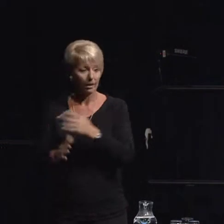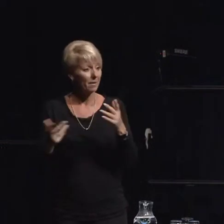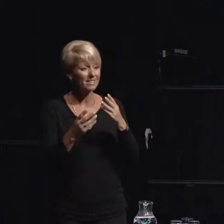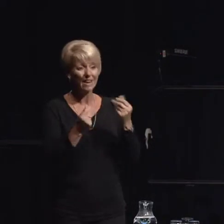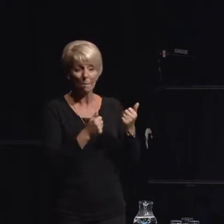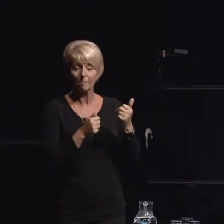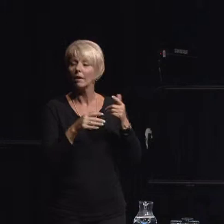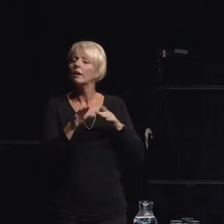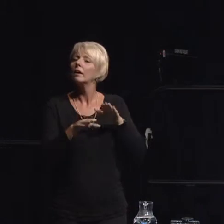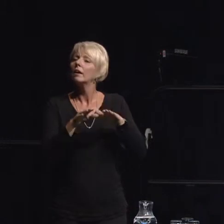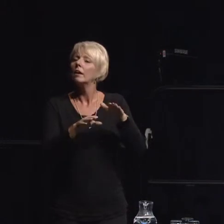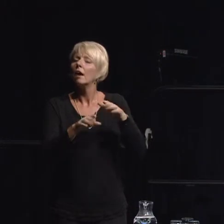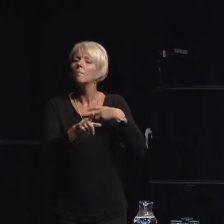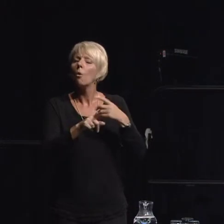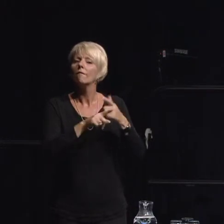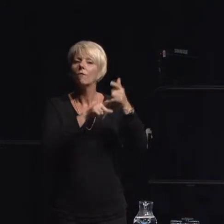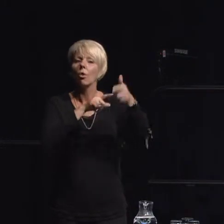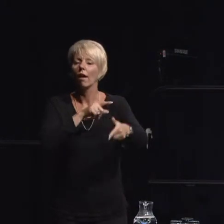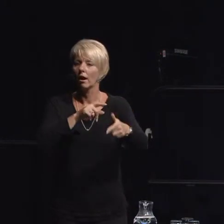pathway into further study.